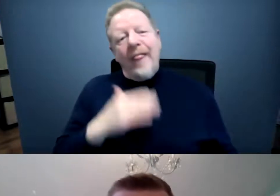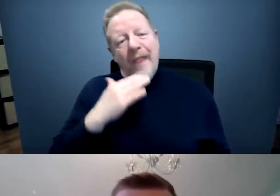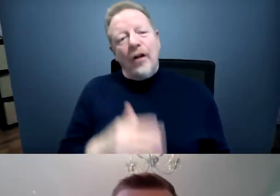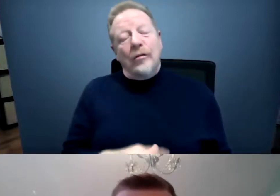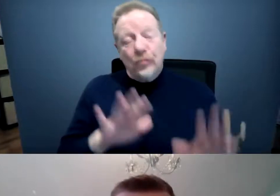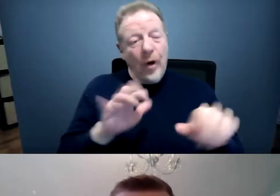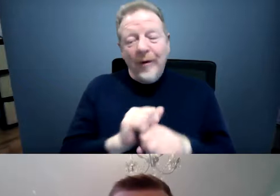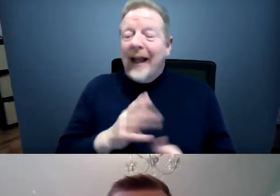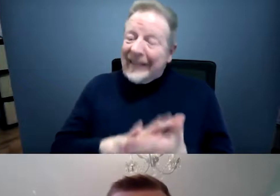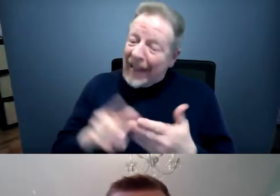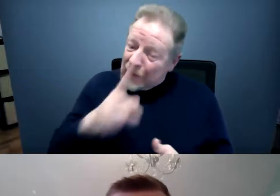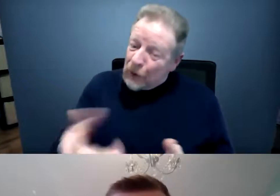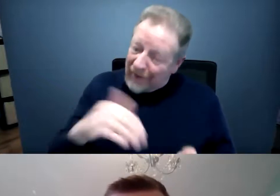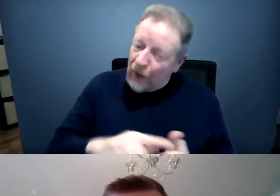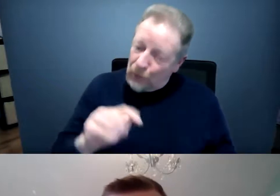you. Good to see you.